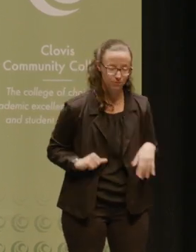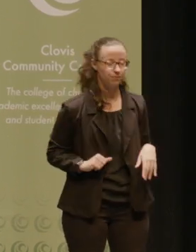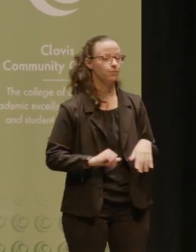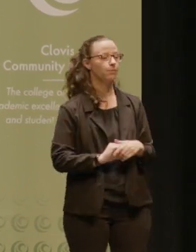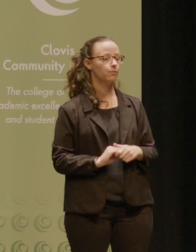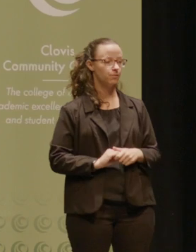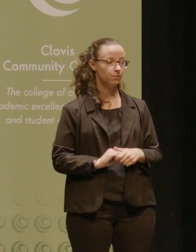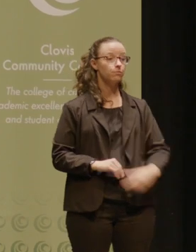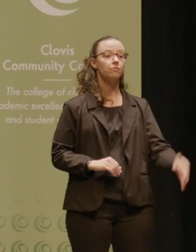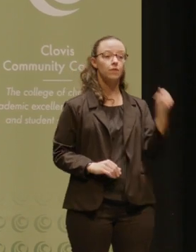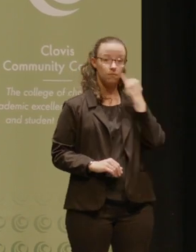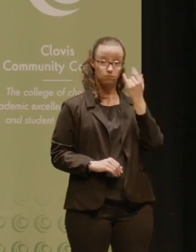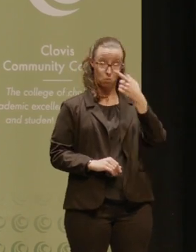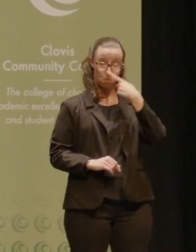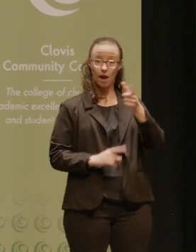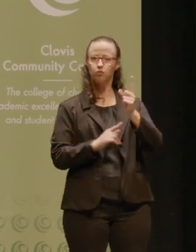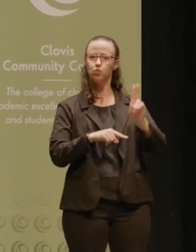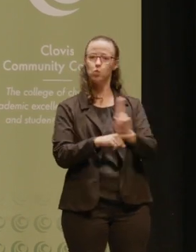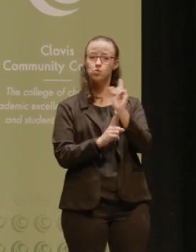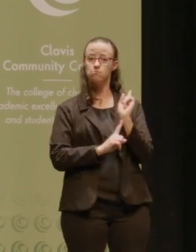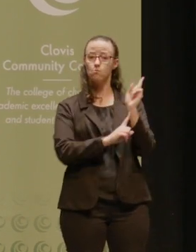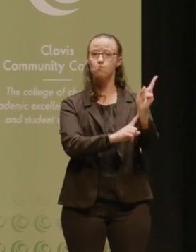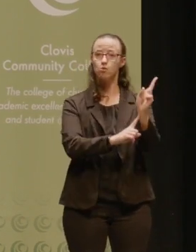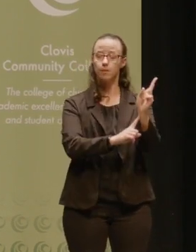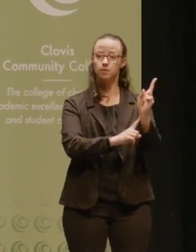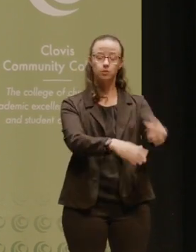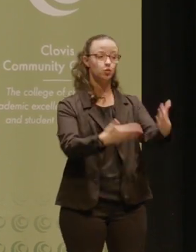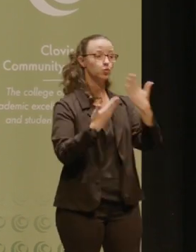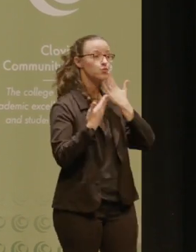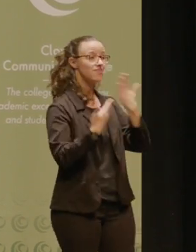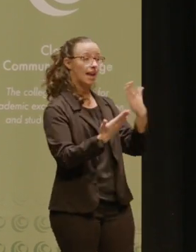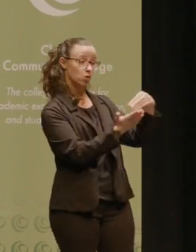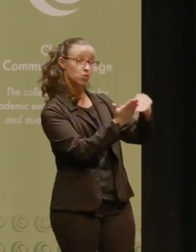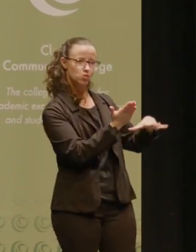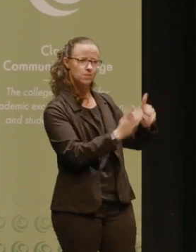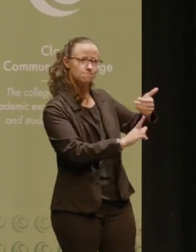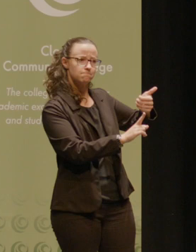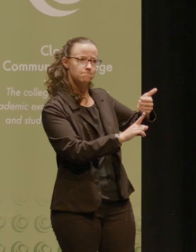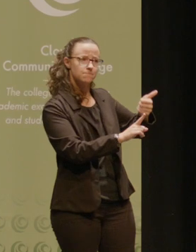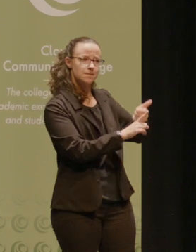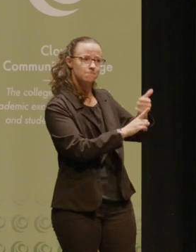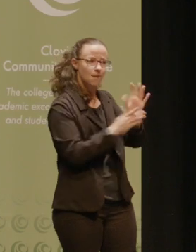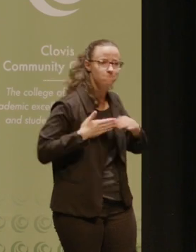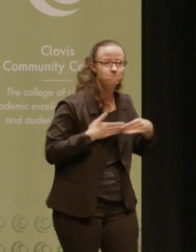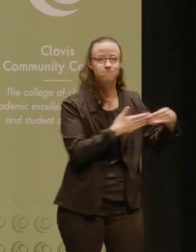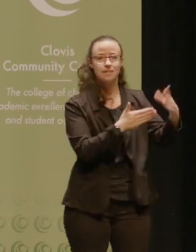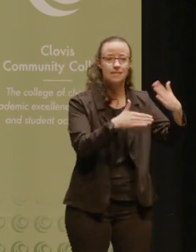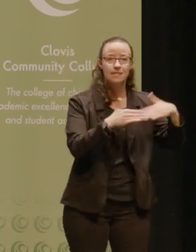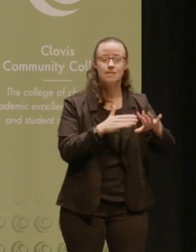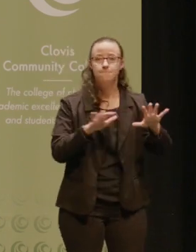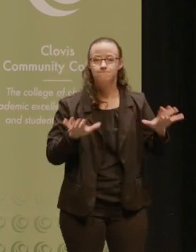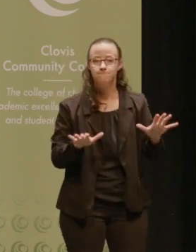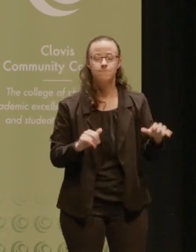And so if we could take just a moment to thank our students who helped usher us in, and